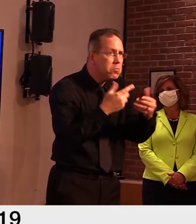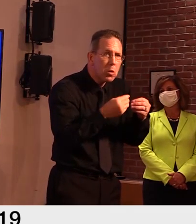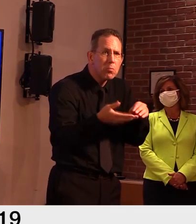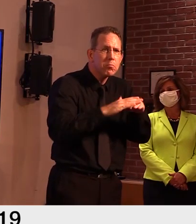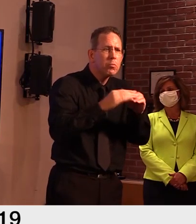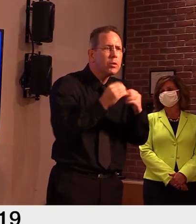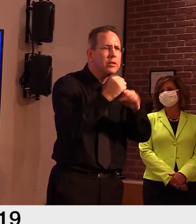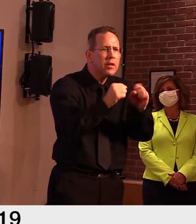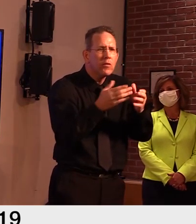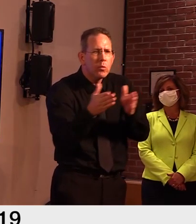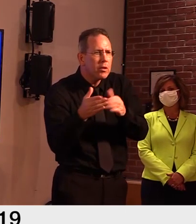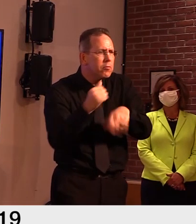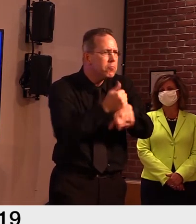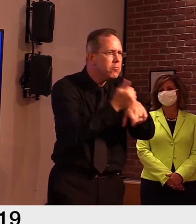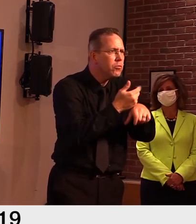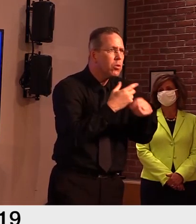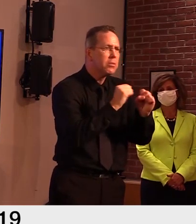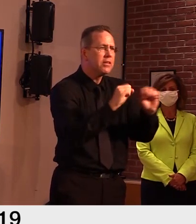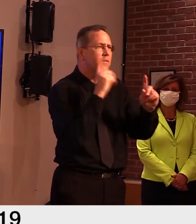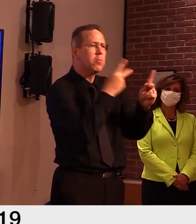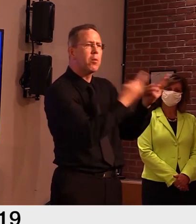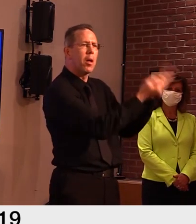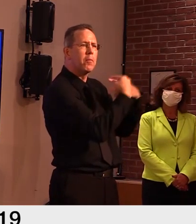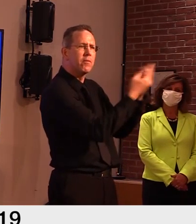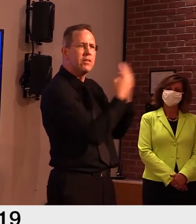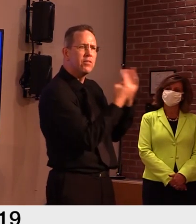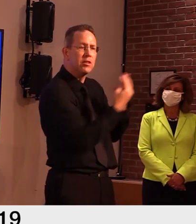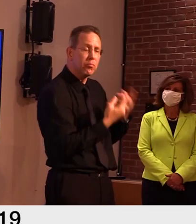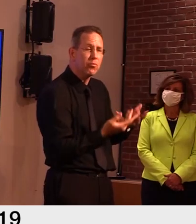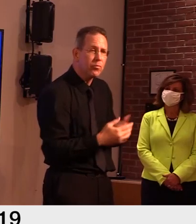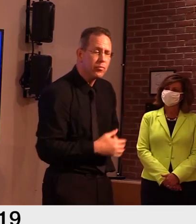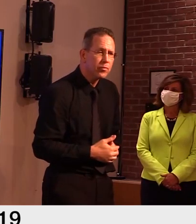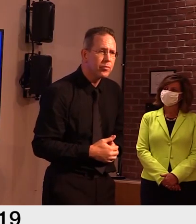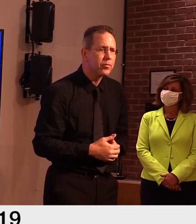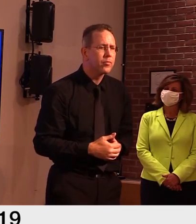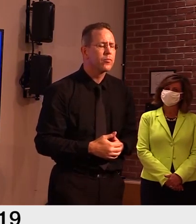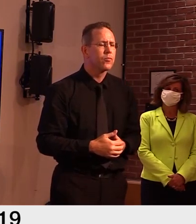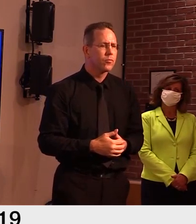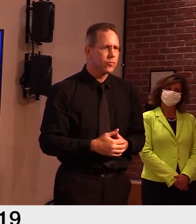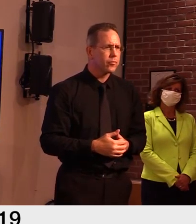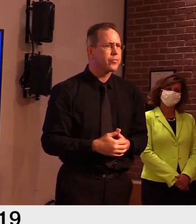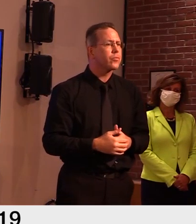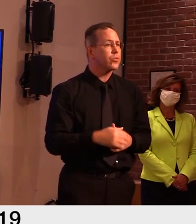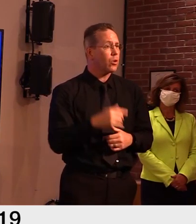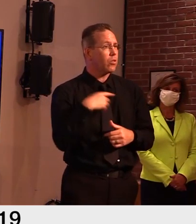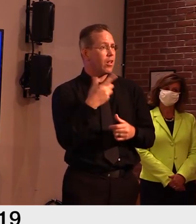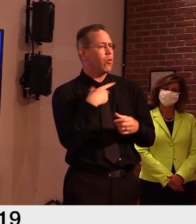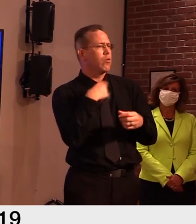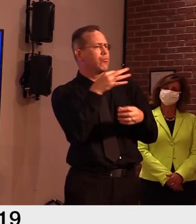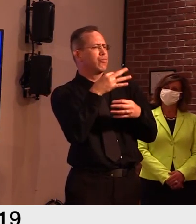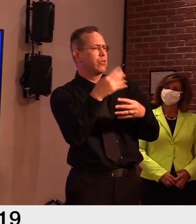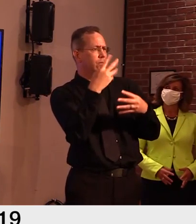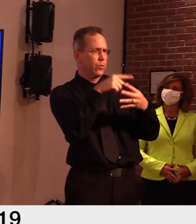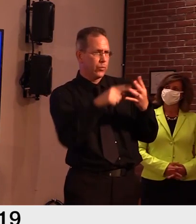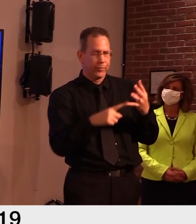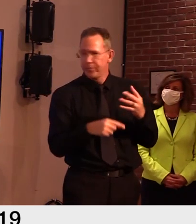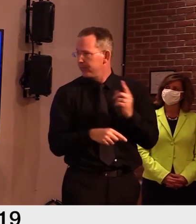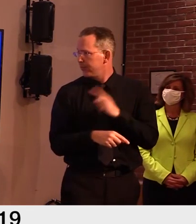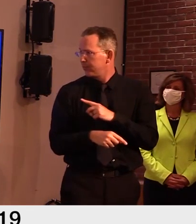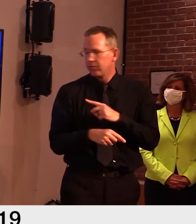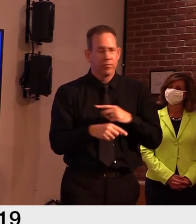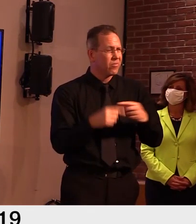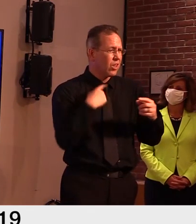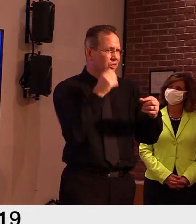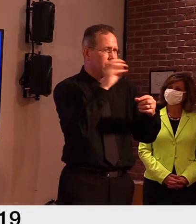it's likely to improve over the next 2 weeks as well, continuing not only to add new cases or new counties today, but likely to add new counties